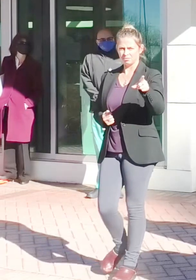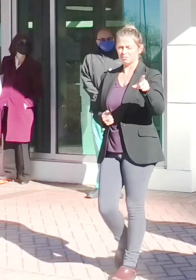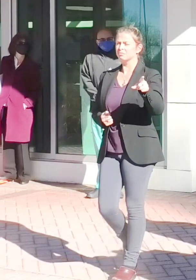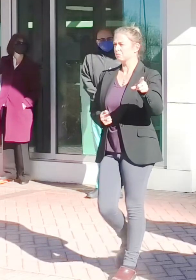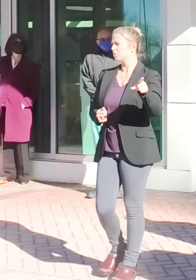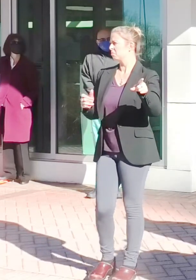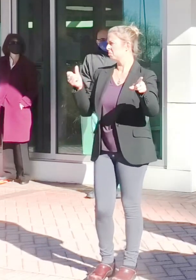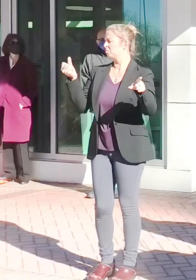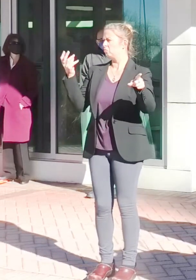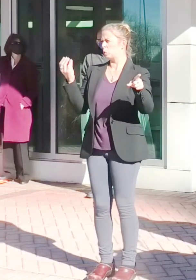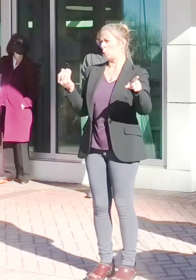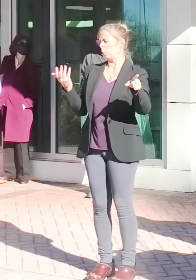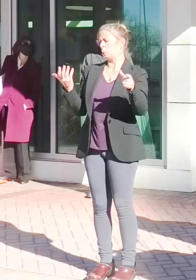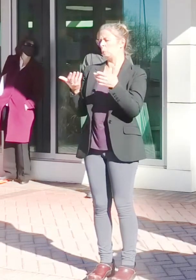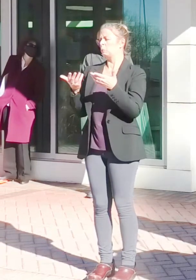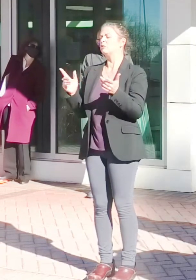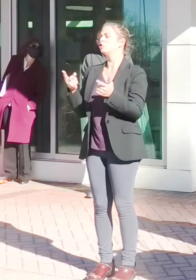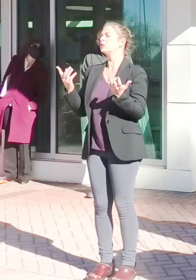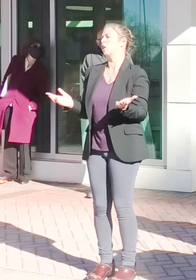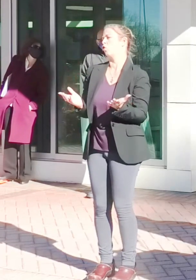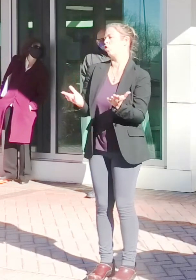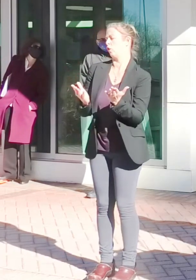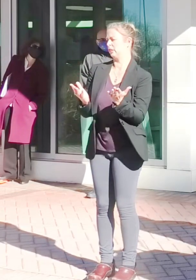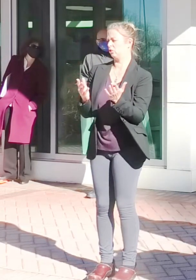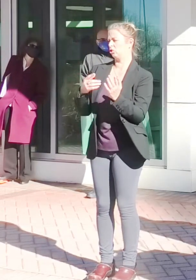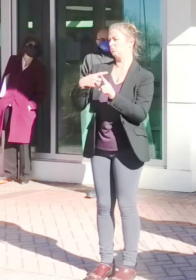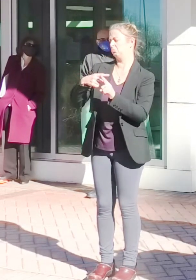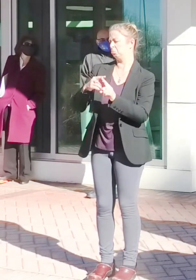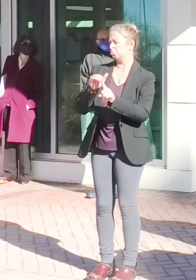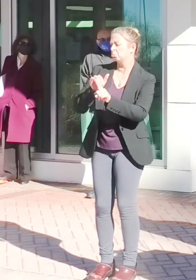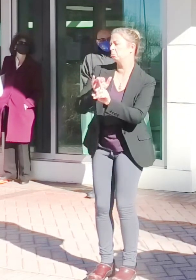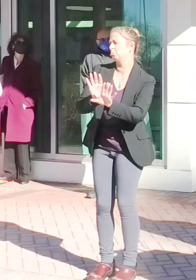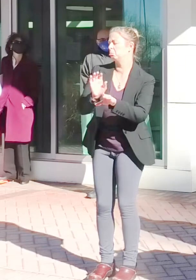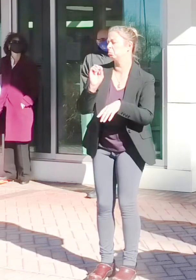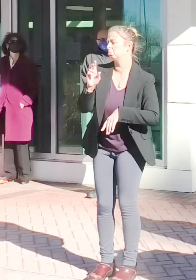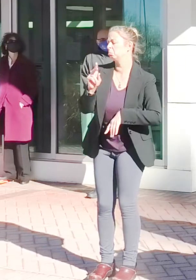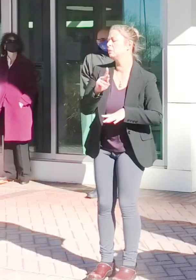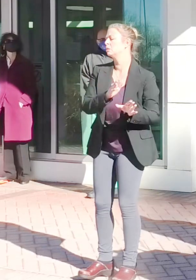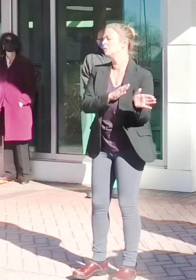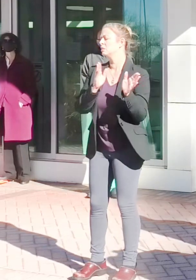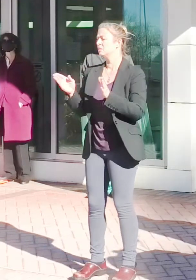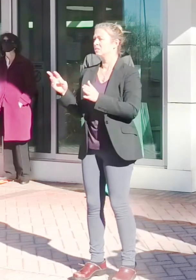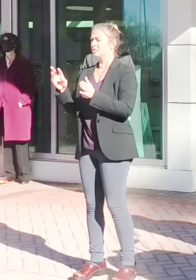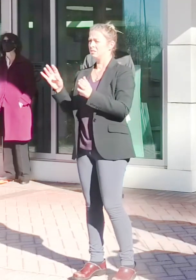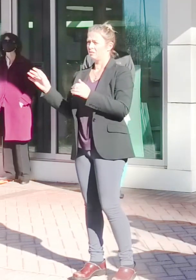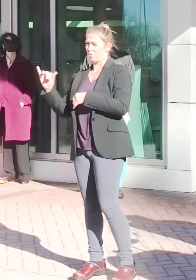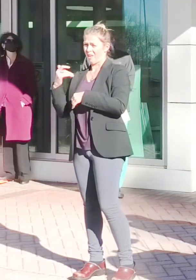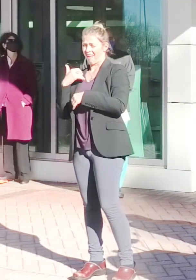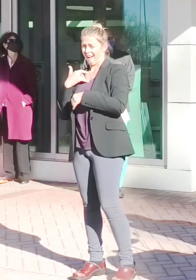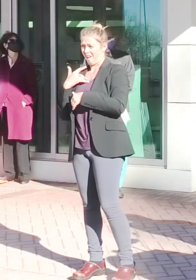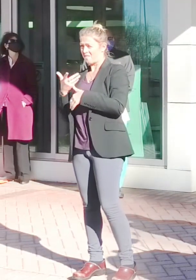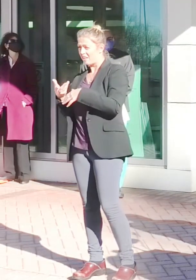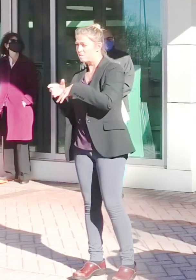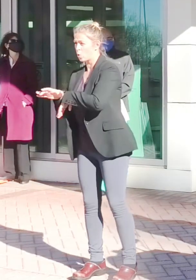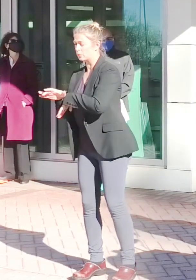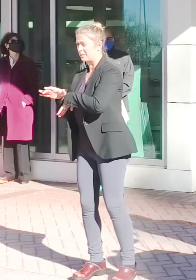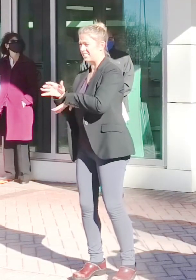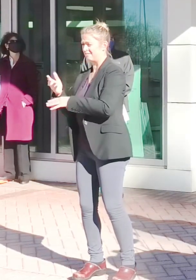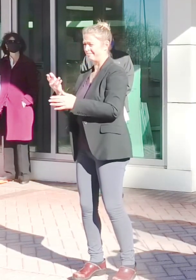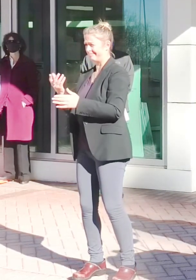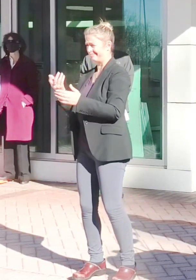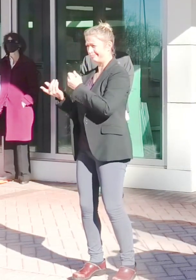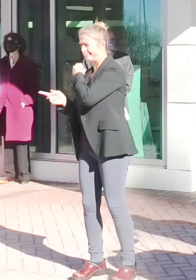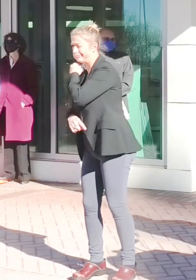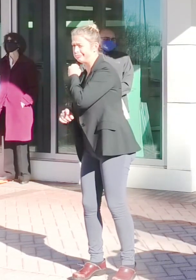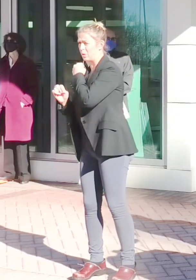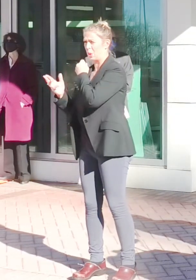do if they see a group that's gathered, that they want, they want to report or have it broken up? Do